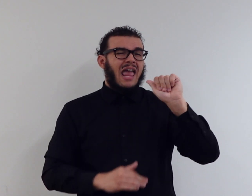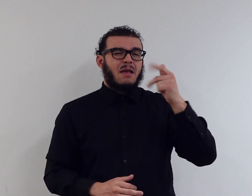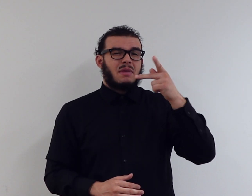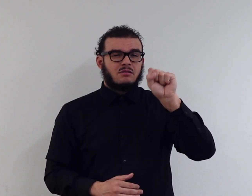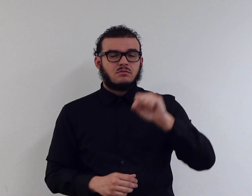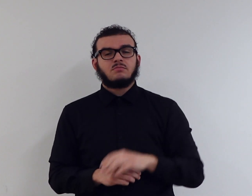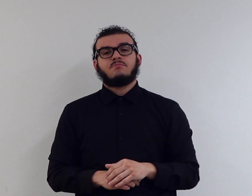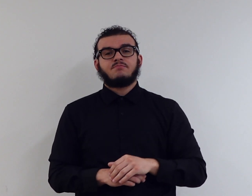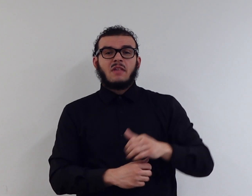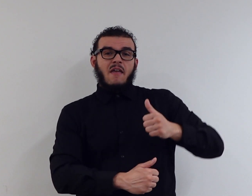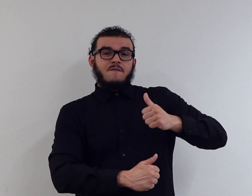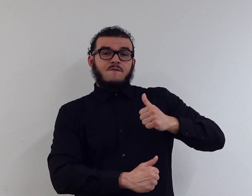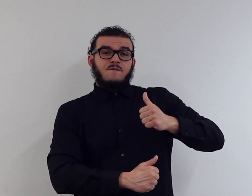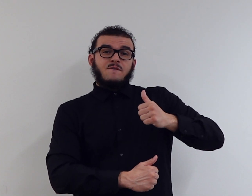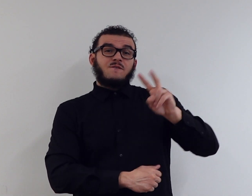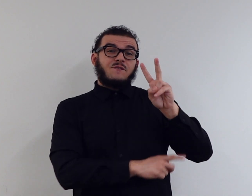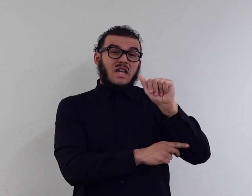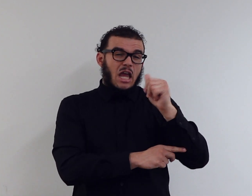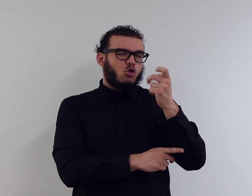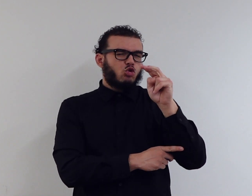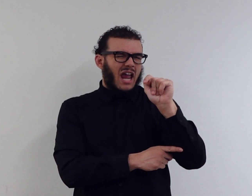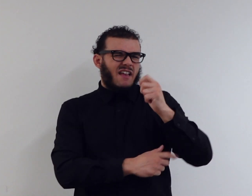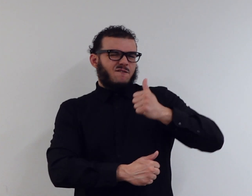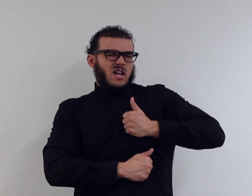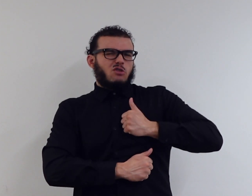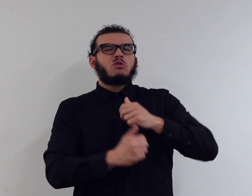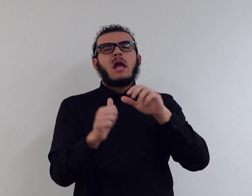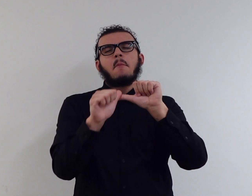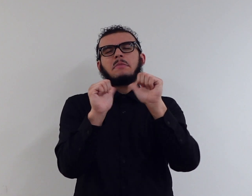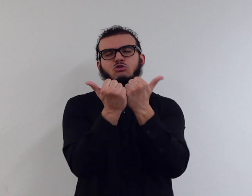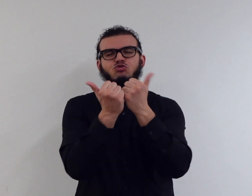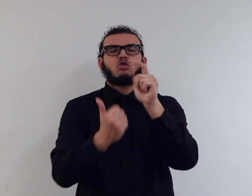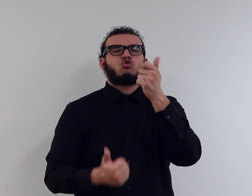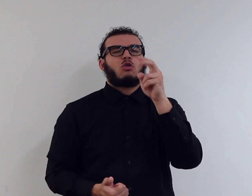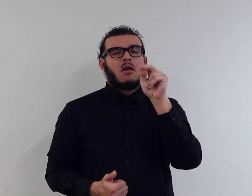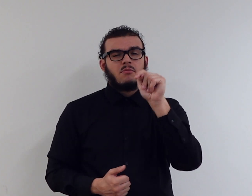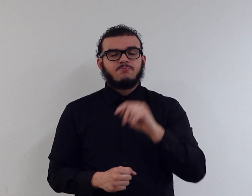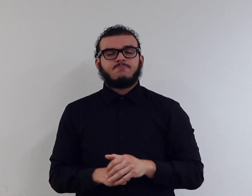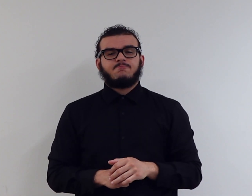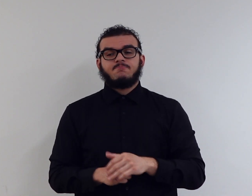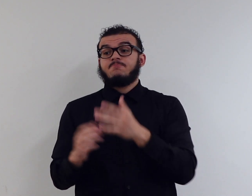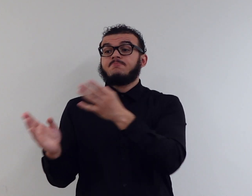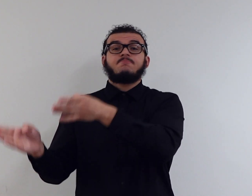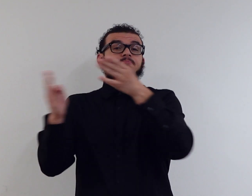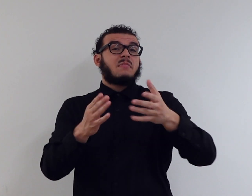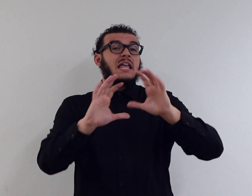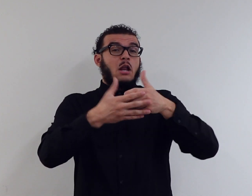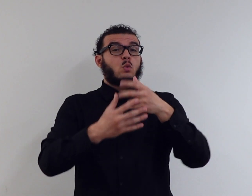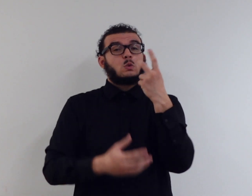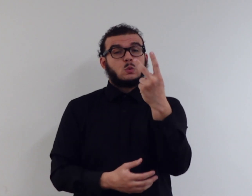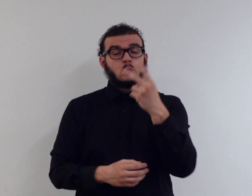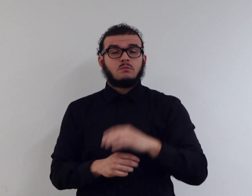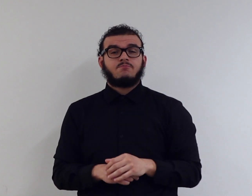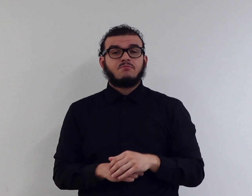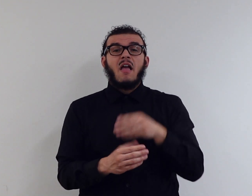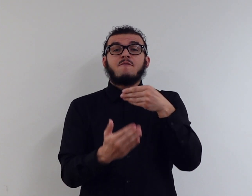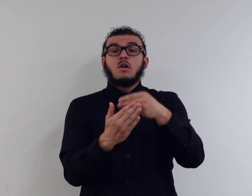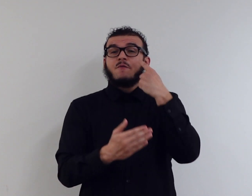Veterans Administration grants, and more. Category 2, funding for grants that help fund state